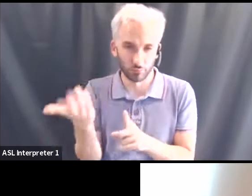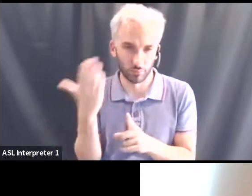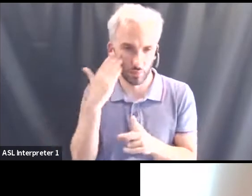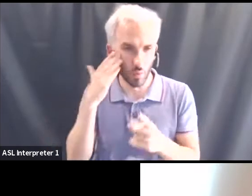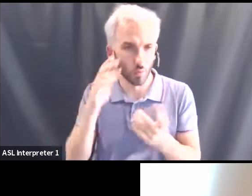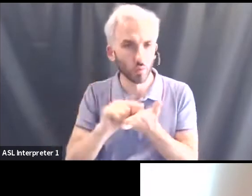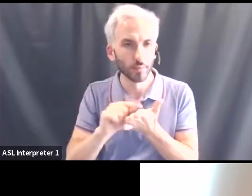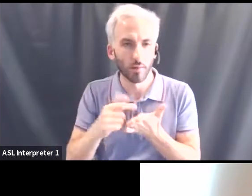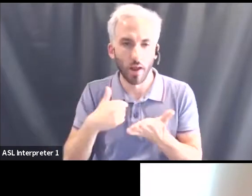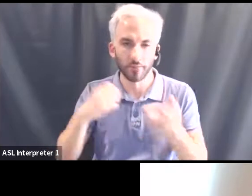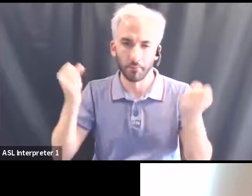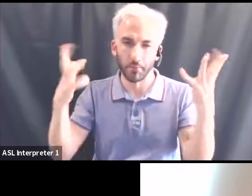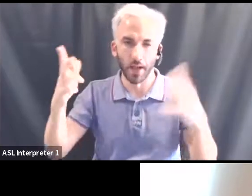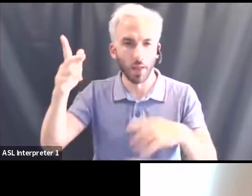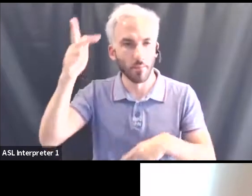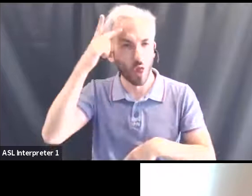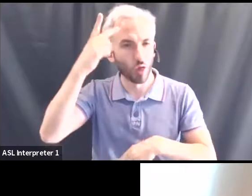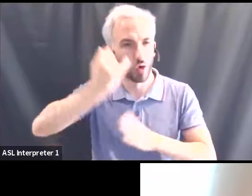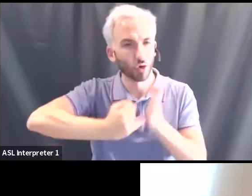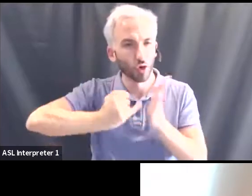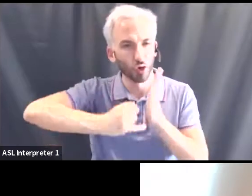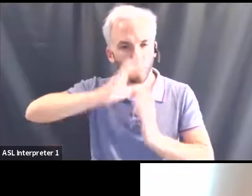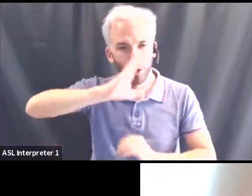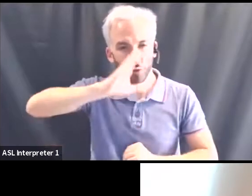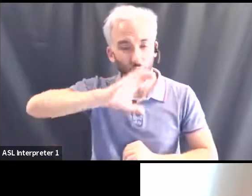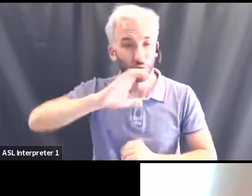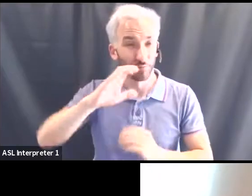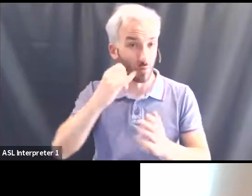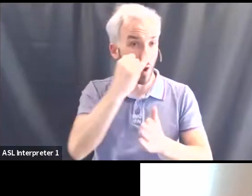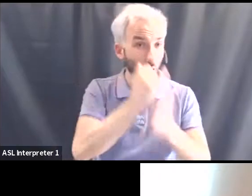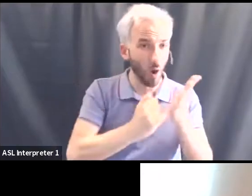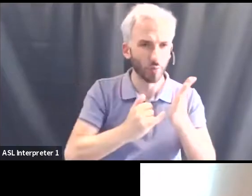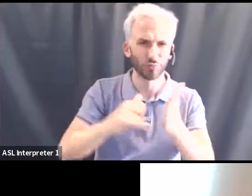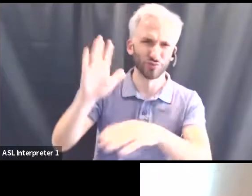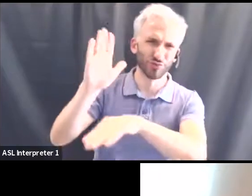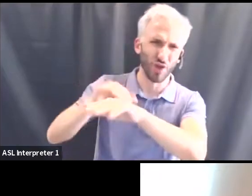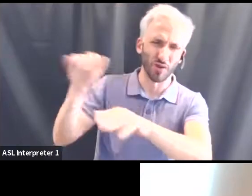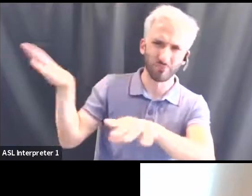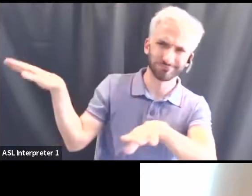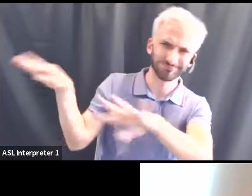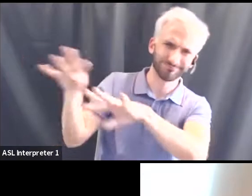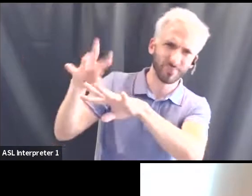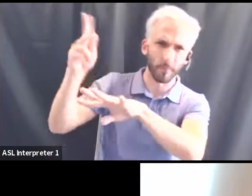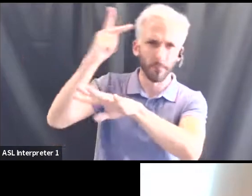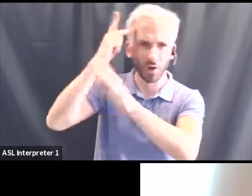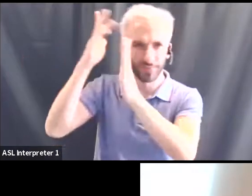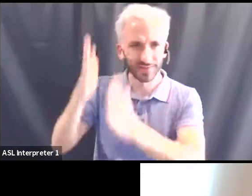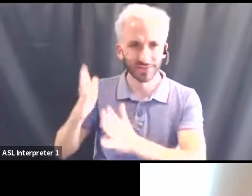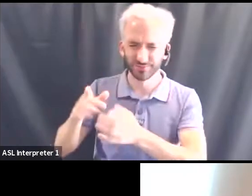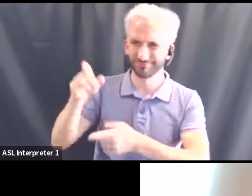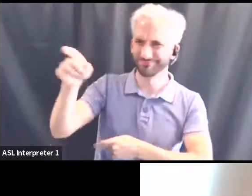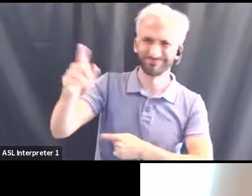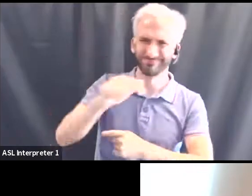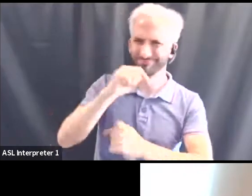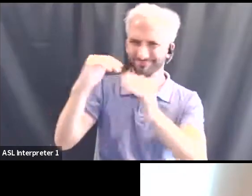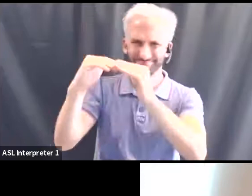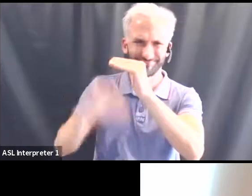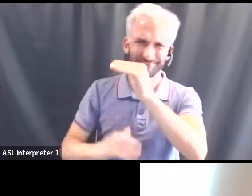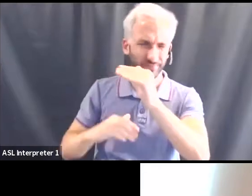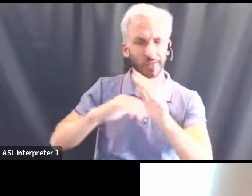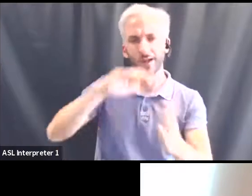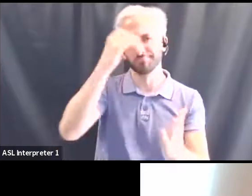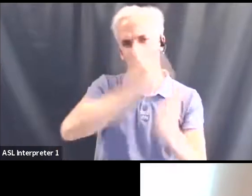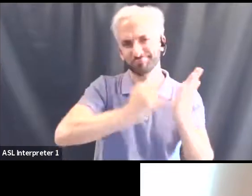make art to call out politicians, to bring attention to the injustices. We use art, we use symbols to create